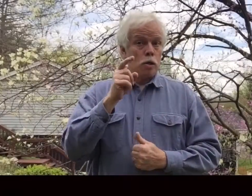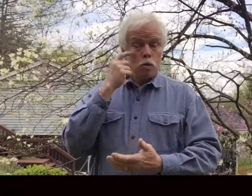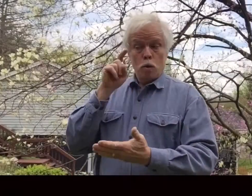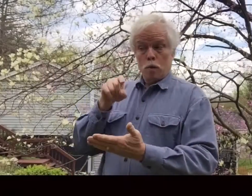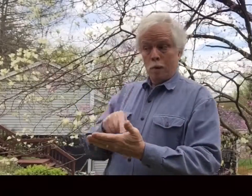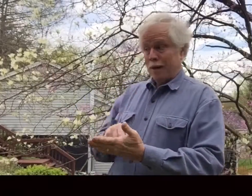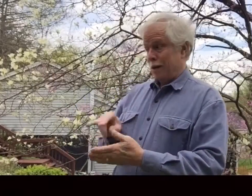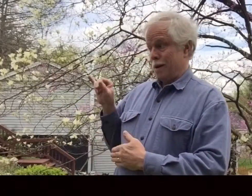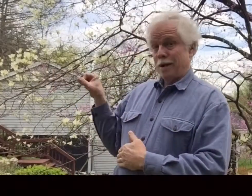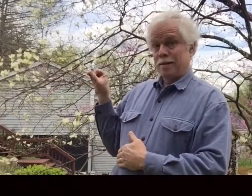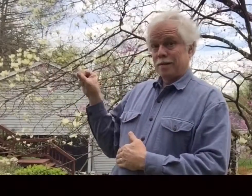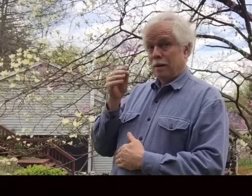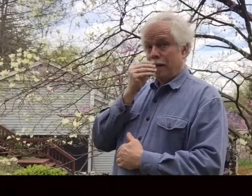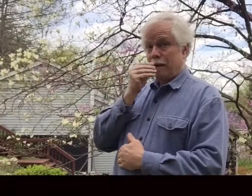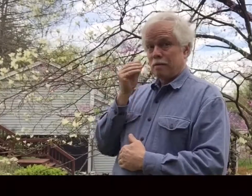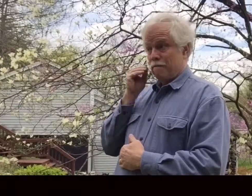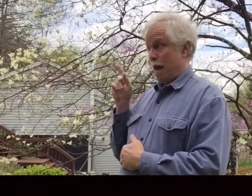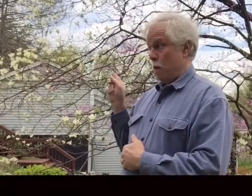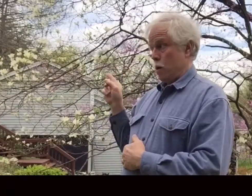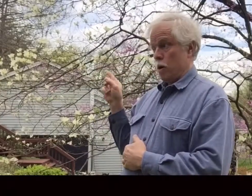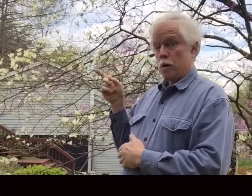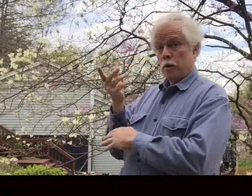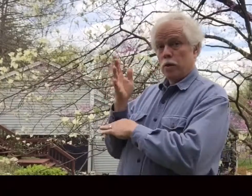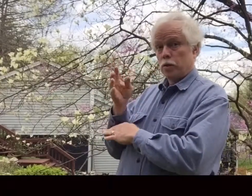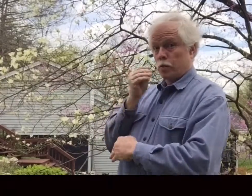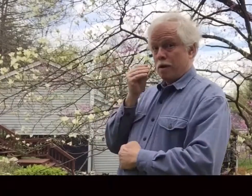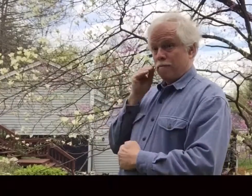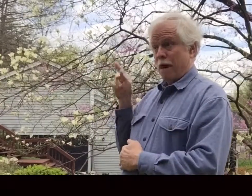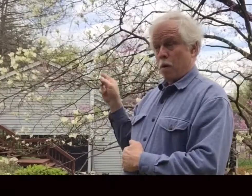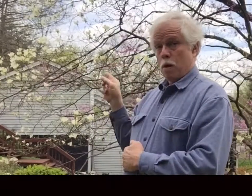Do you recognize that flower, the tree flower?